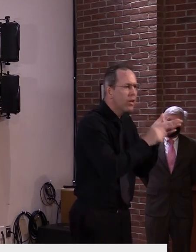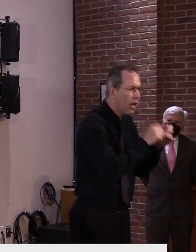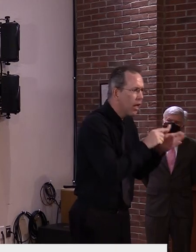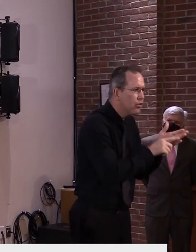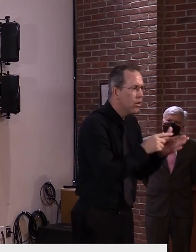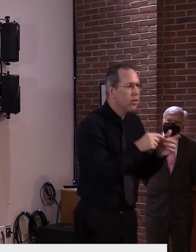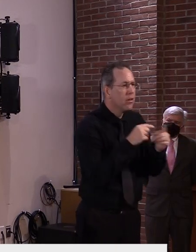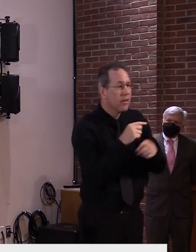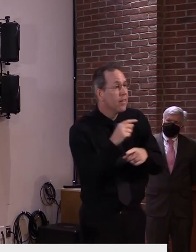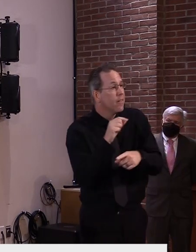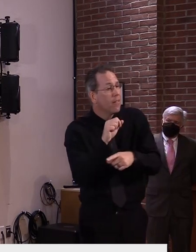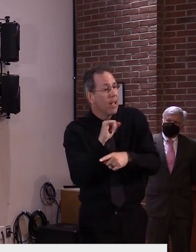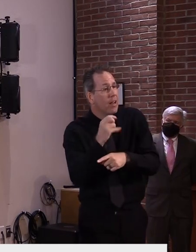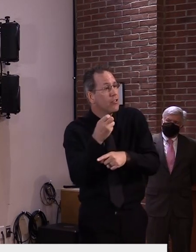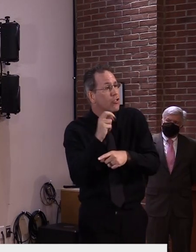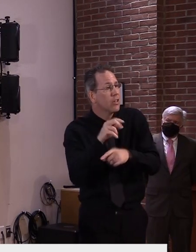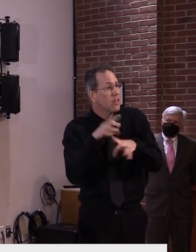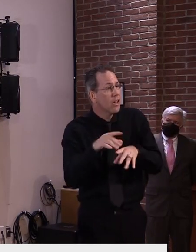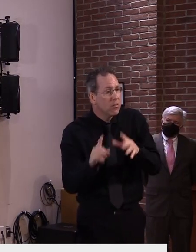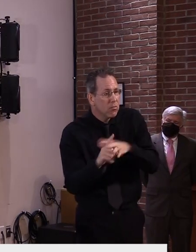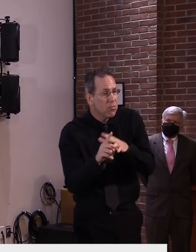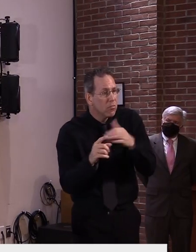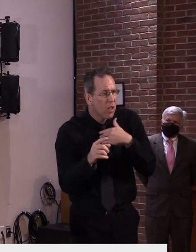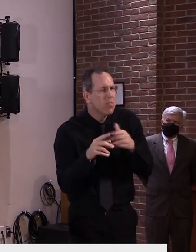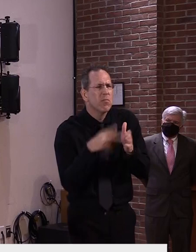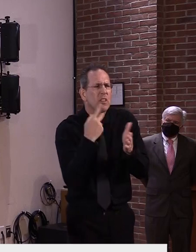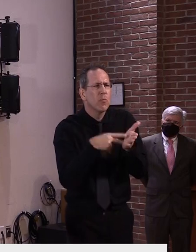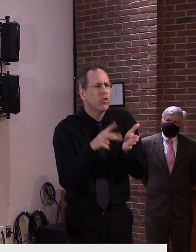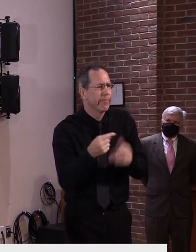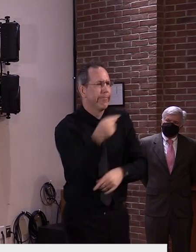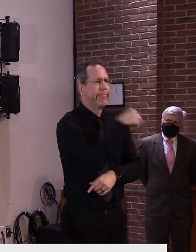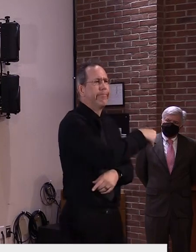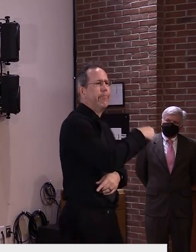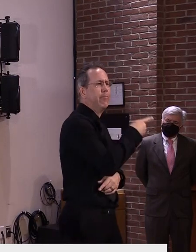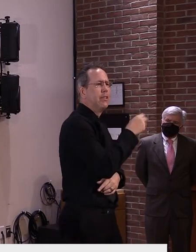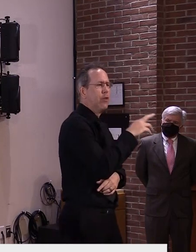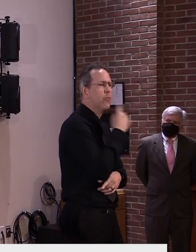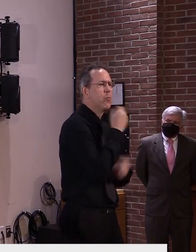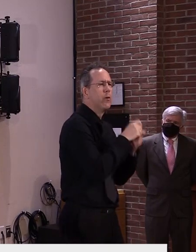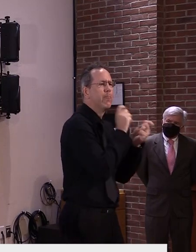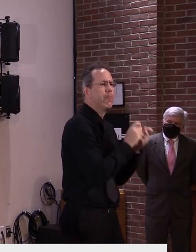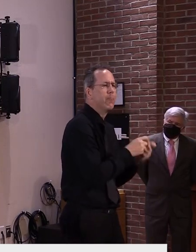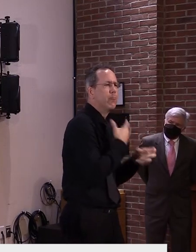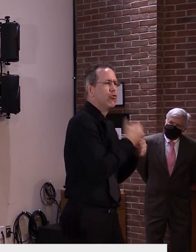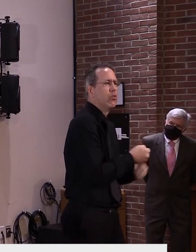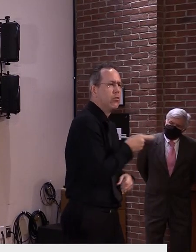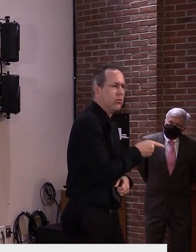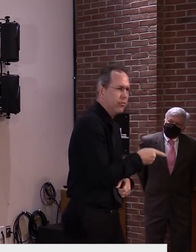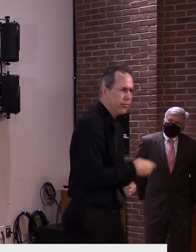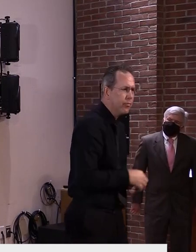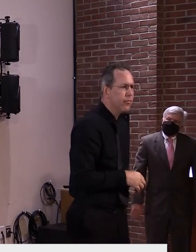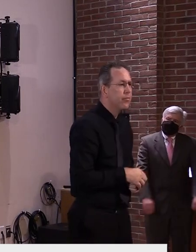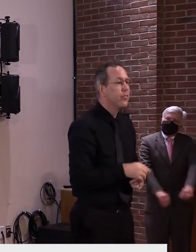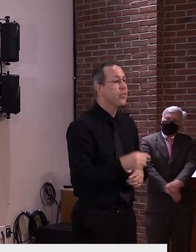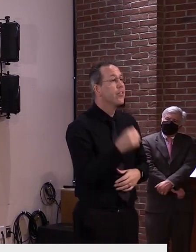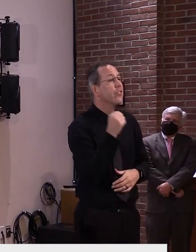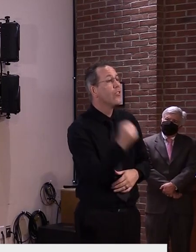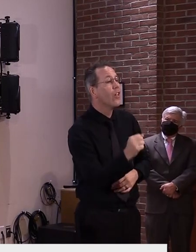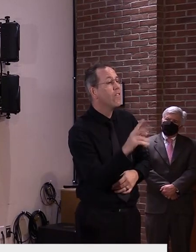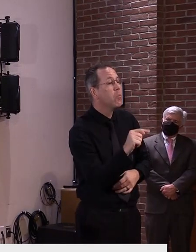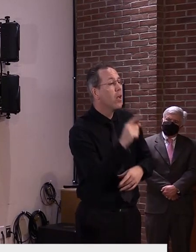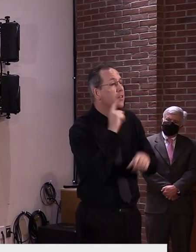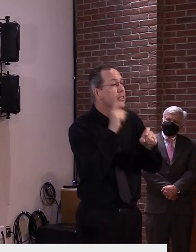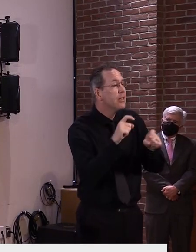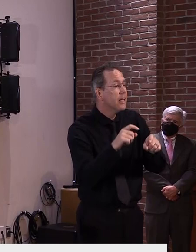negative. The test, the 1,600 tests done in southern Vermont were